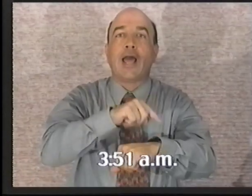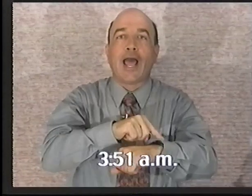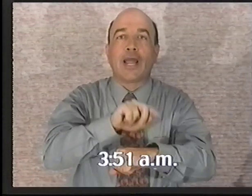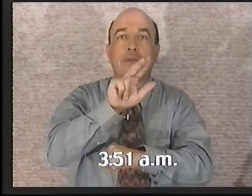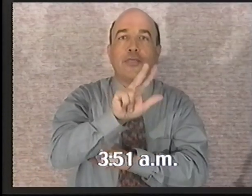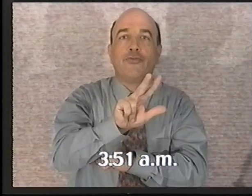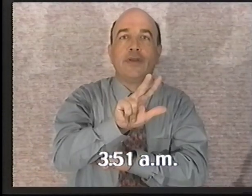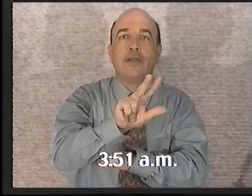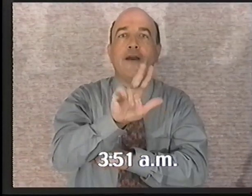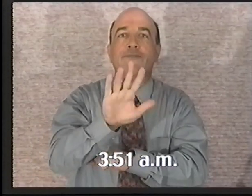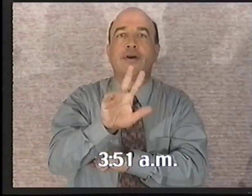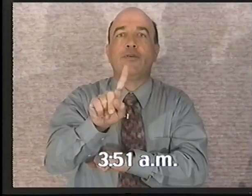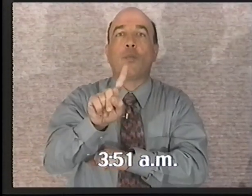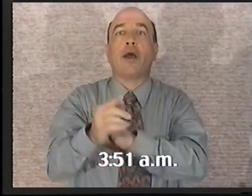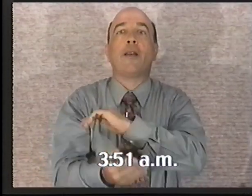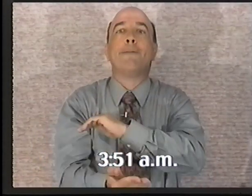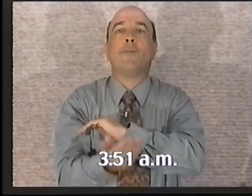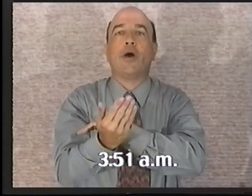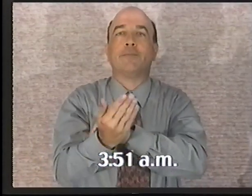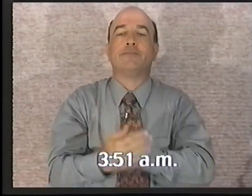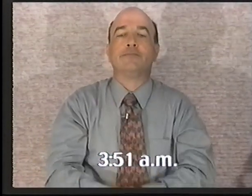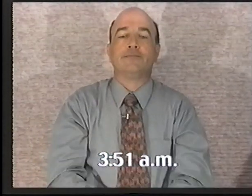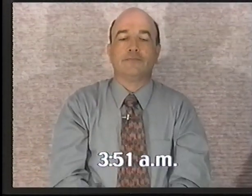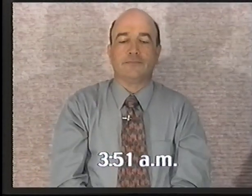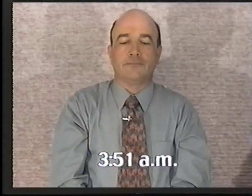time 3:51 morning.